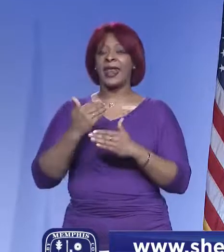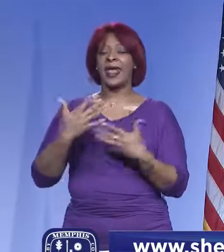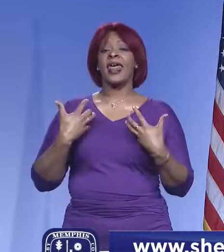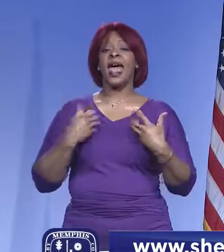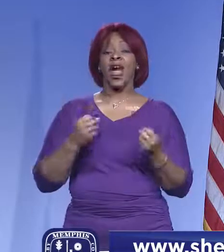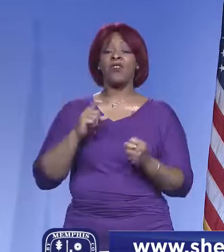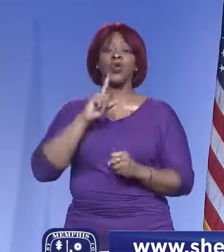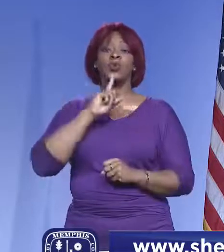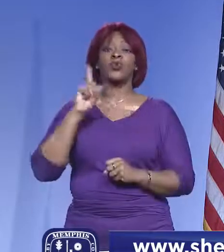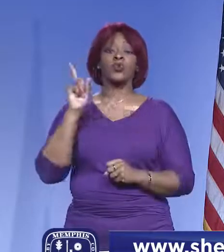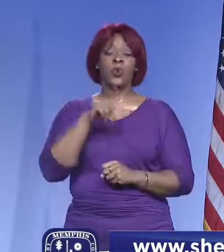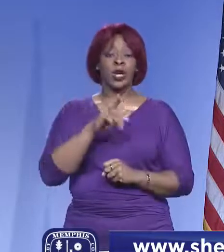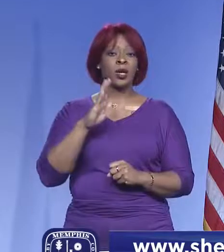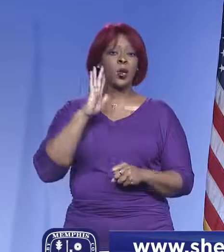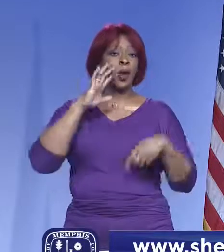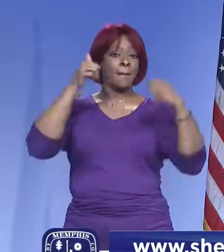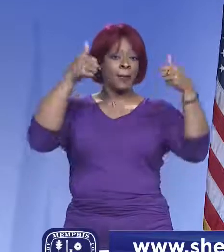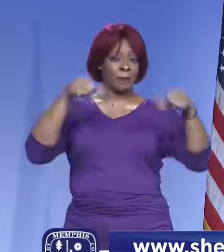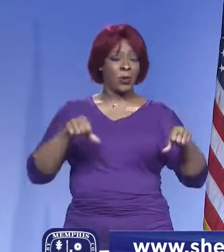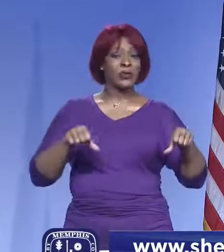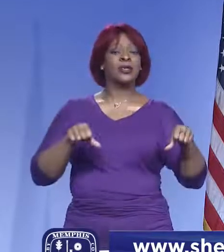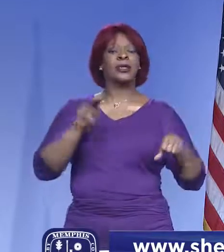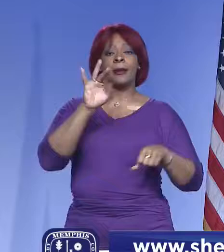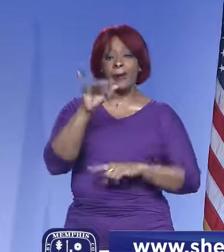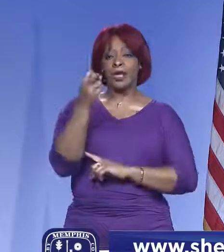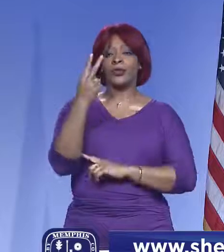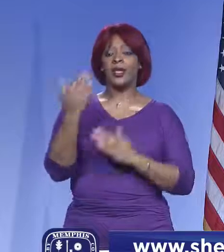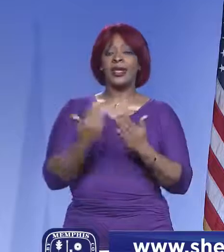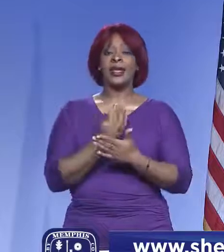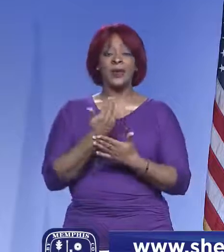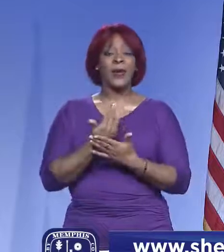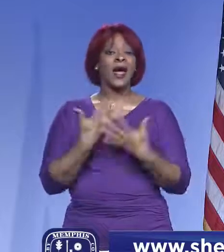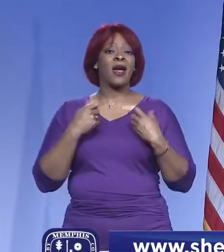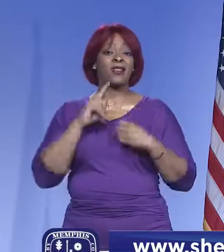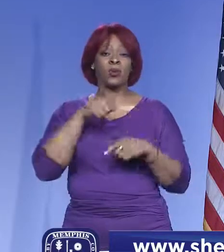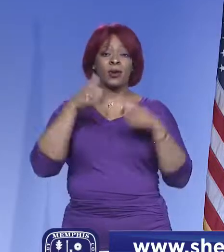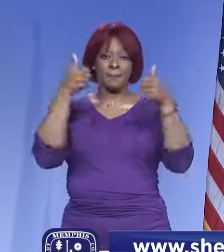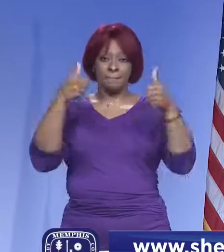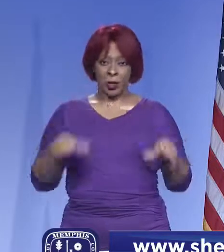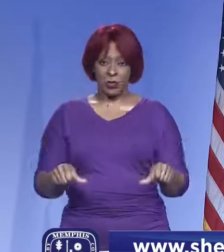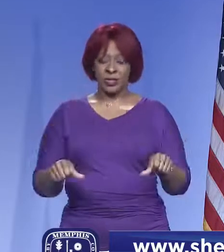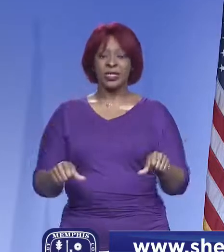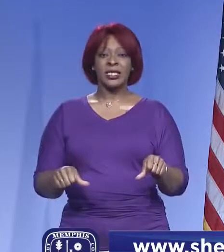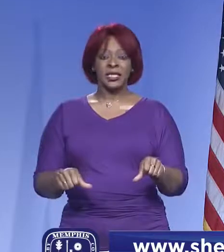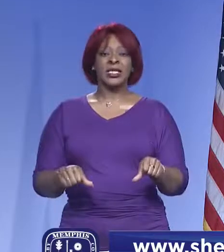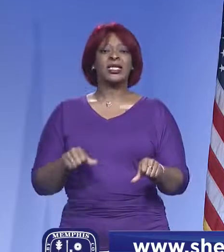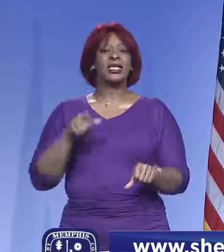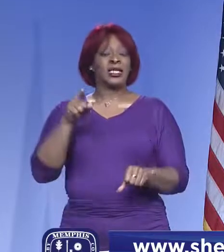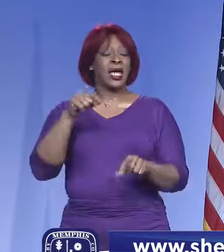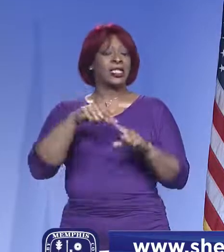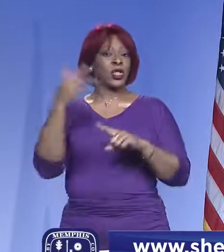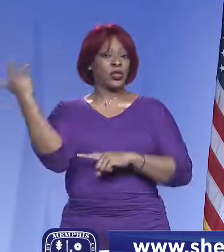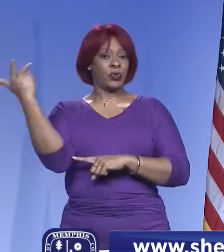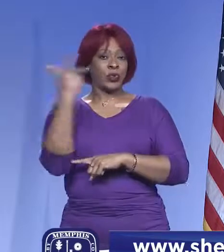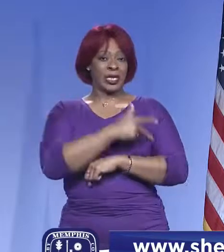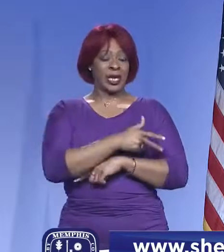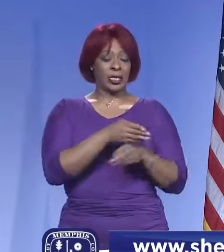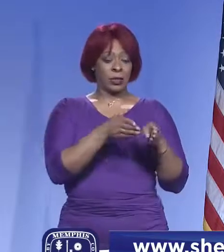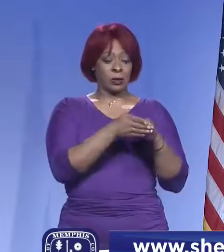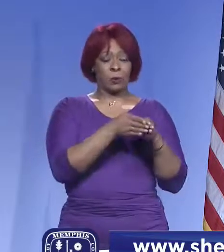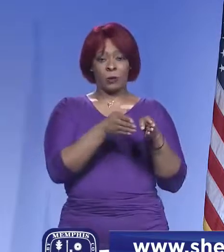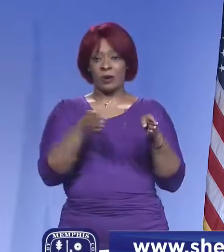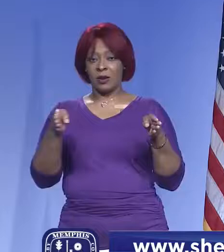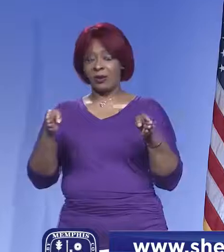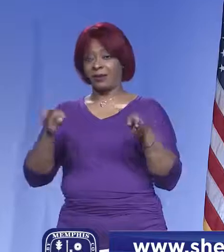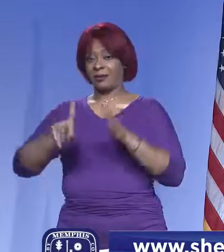comes out. May 12th is when the next health directive comes out. And that's to afford a 3-day window before